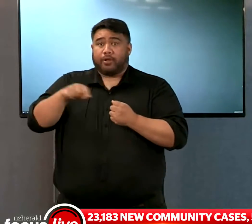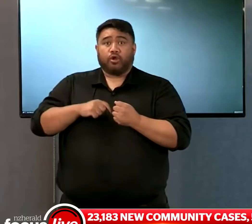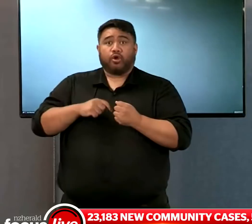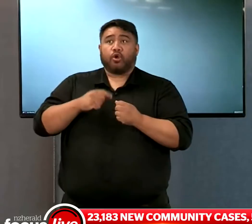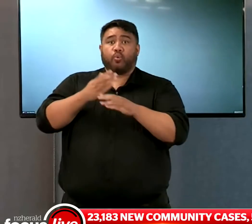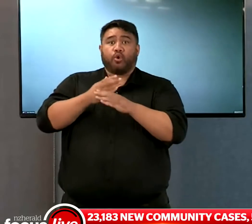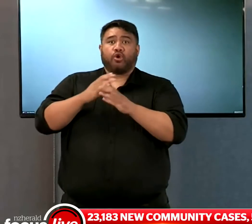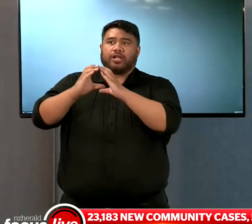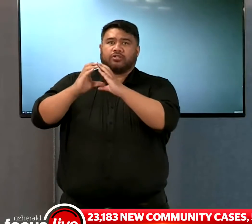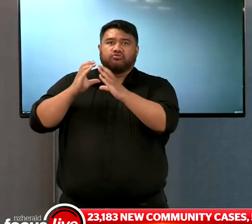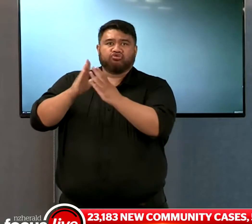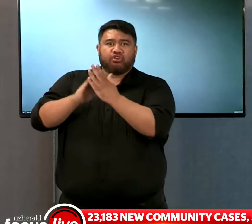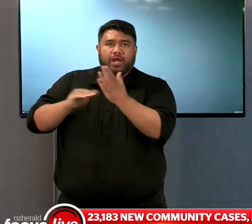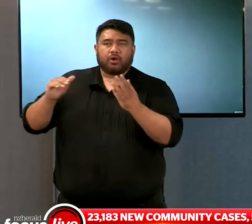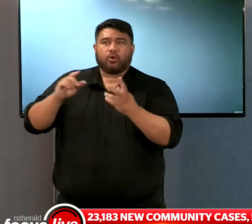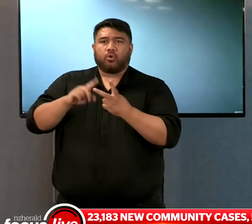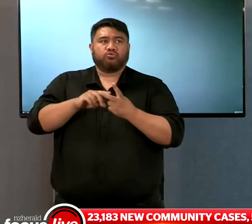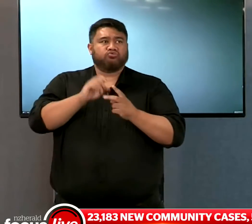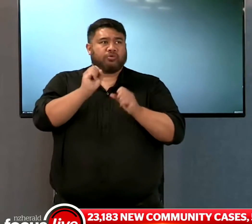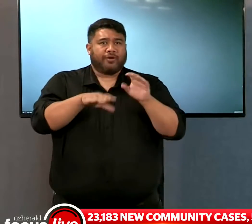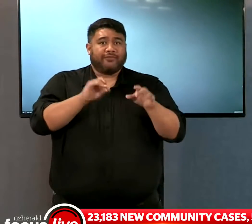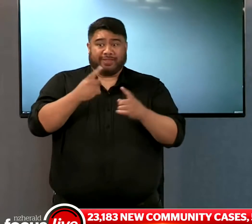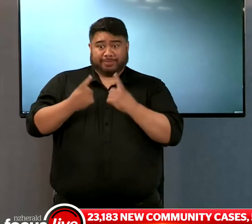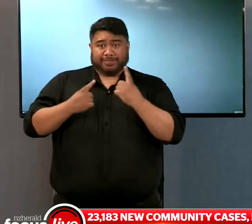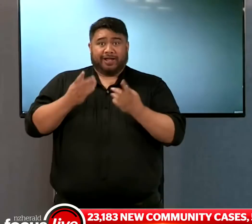chains, either cases or contacts.